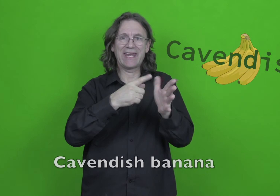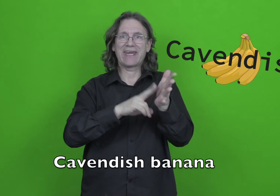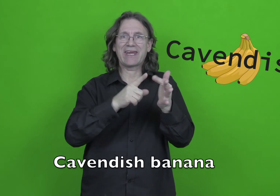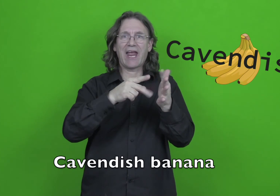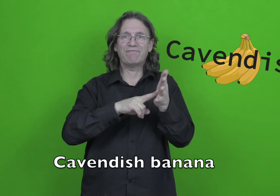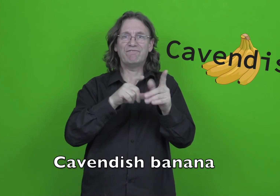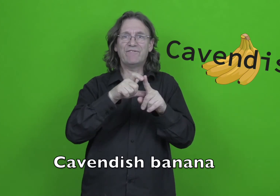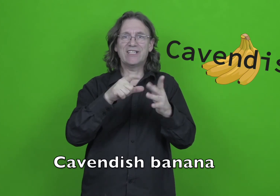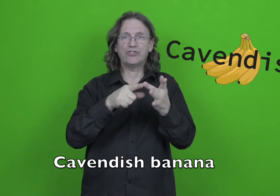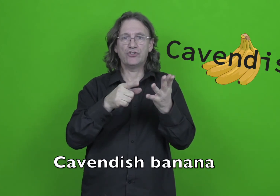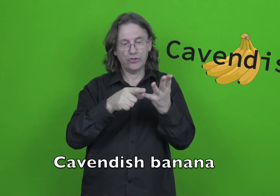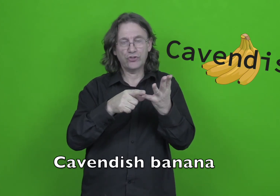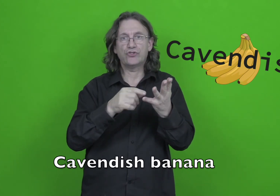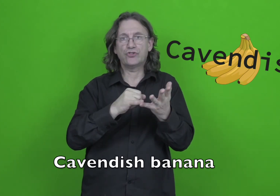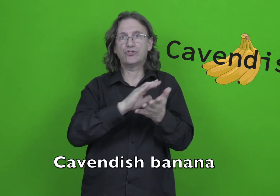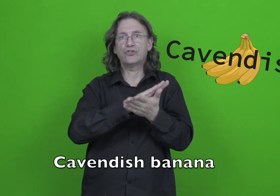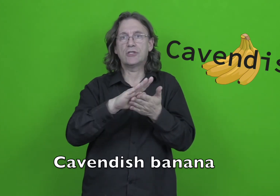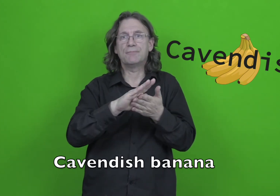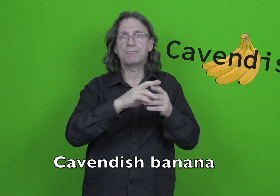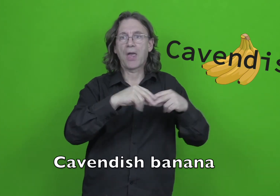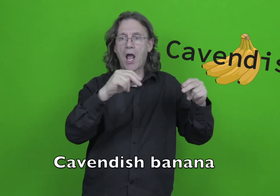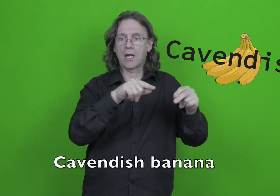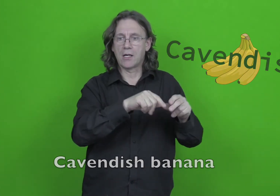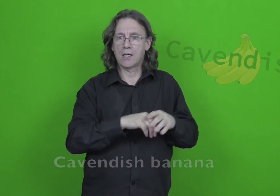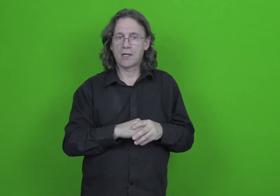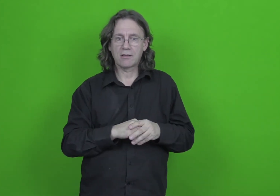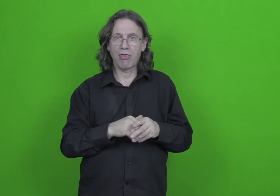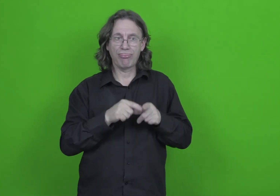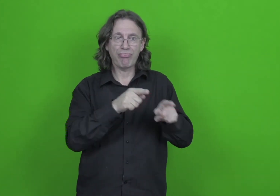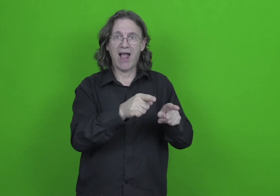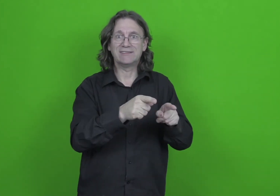which affects the Cavendish banana and threatens